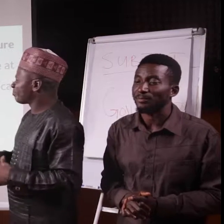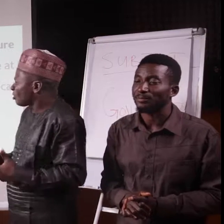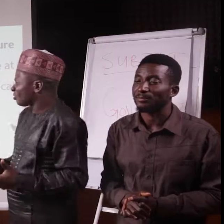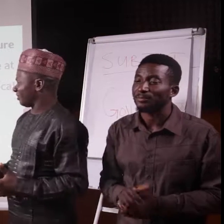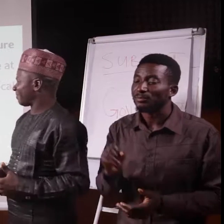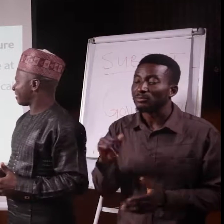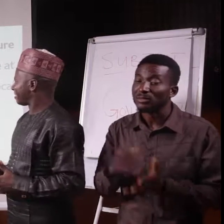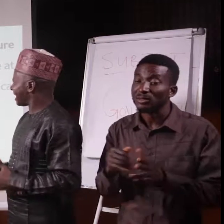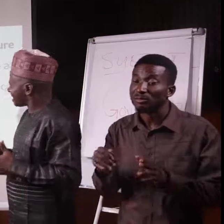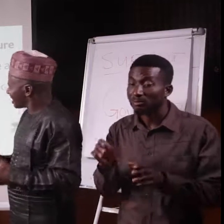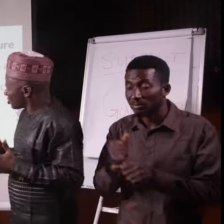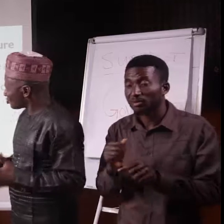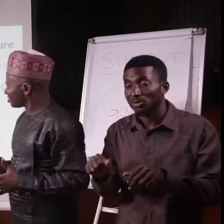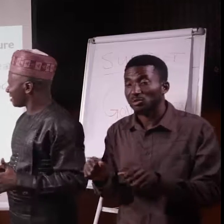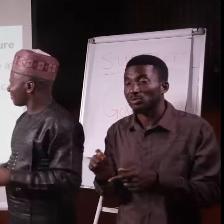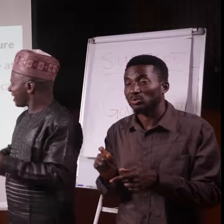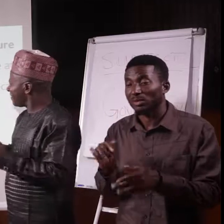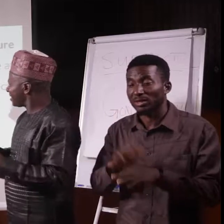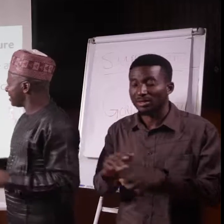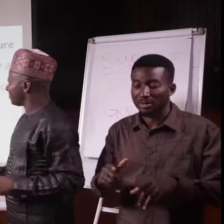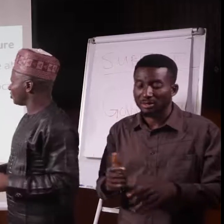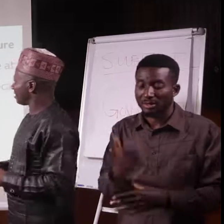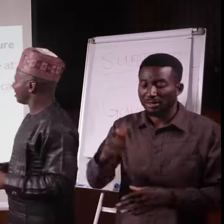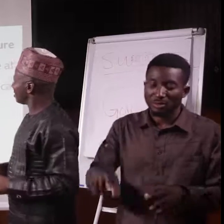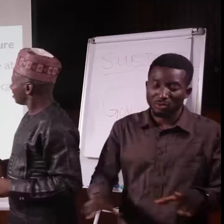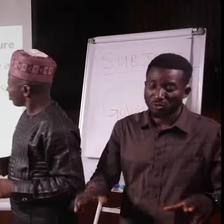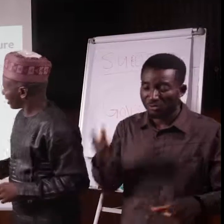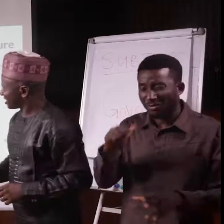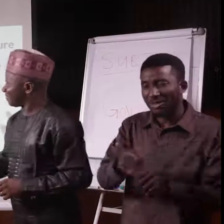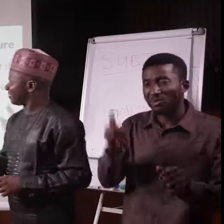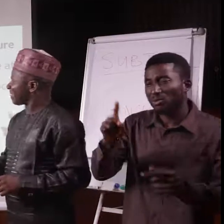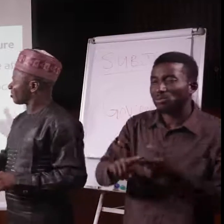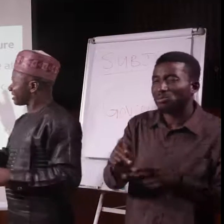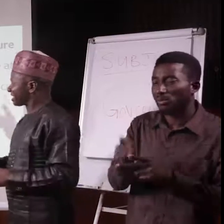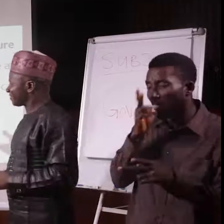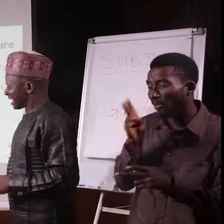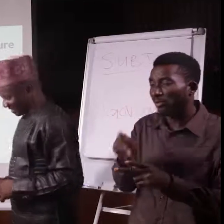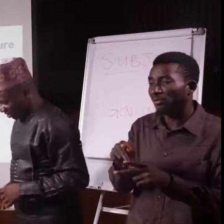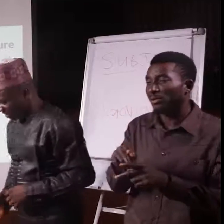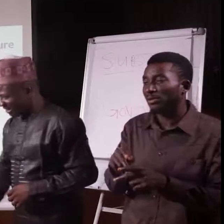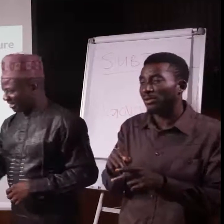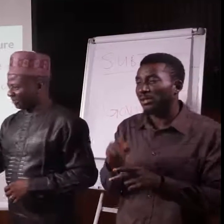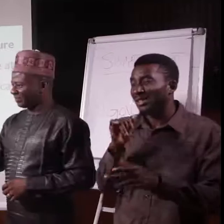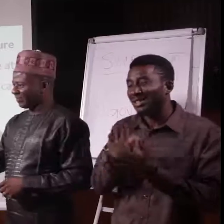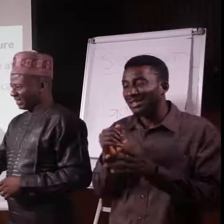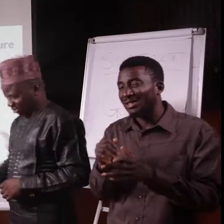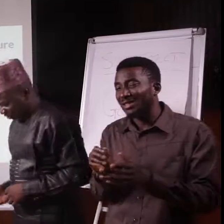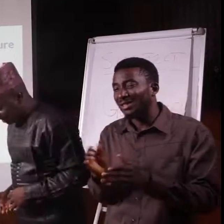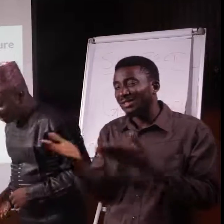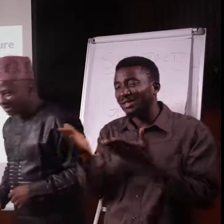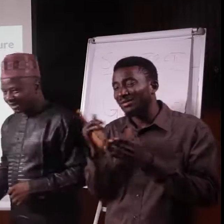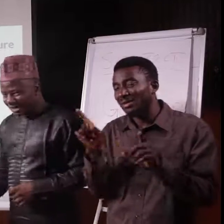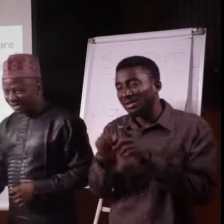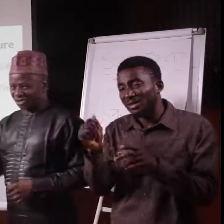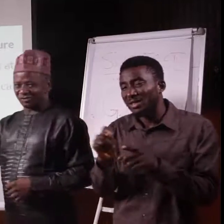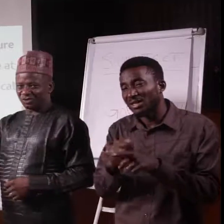it made possible at the grassroots for every individual to participate. So it serves as a training ground. It